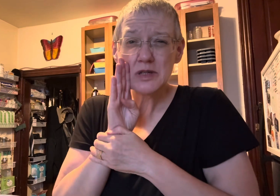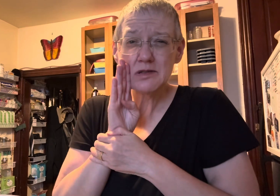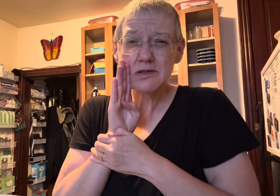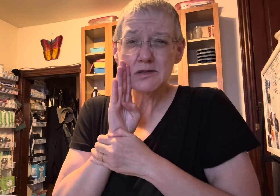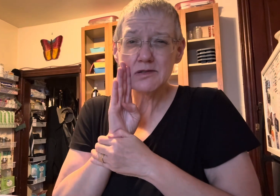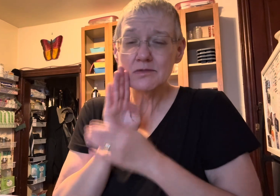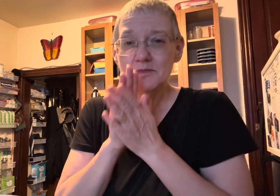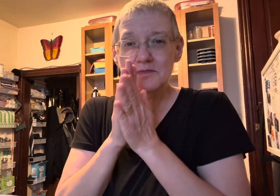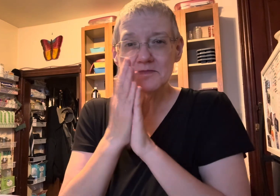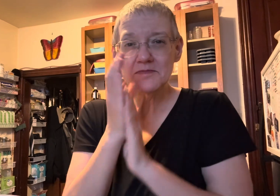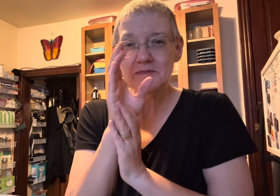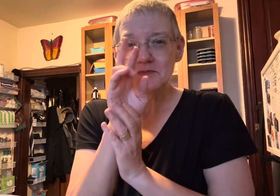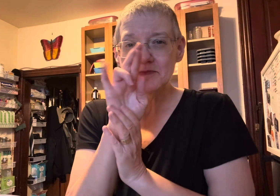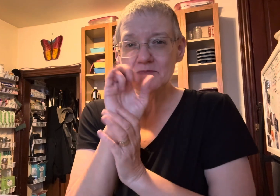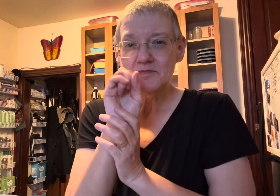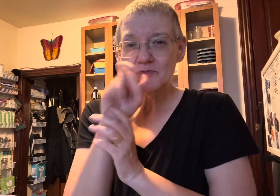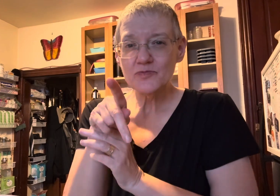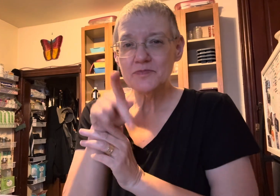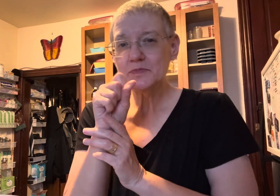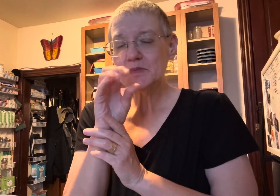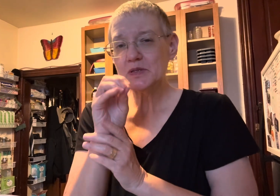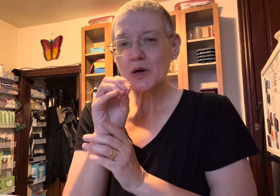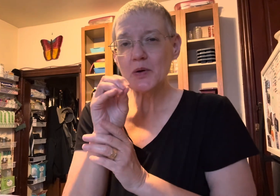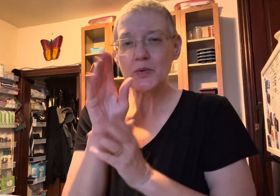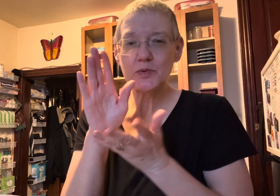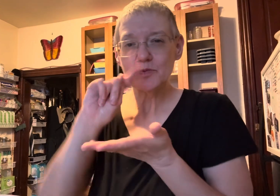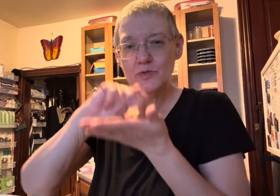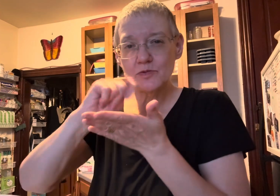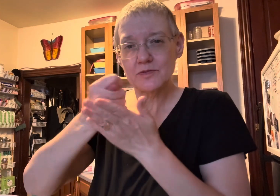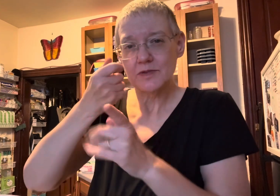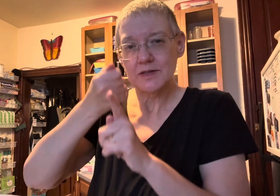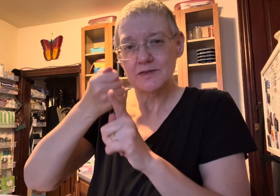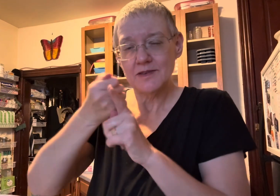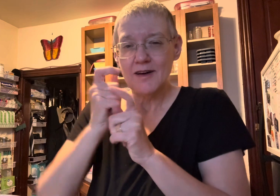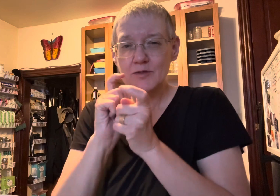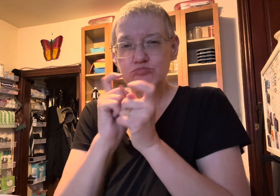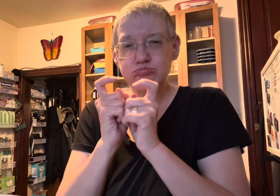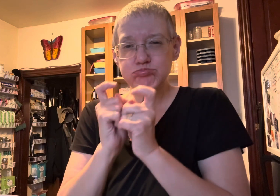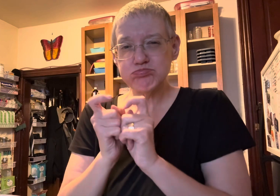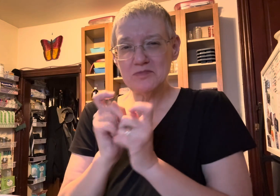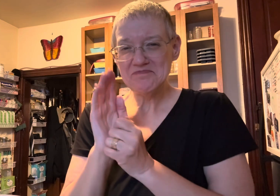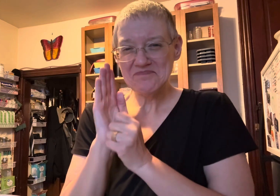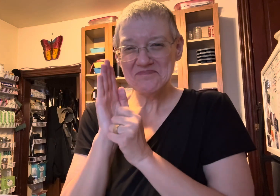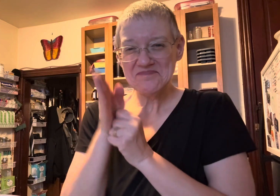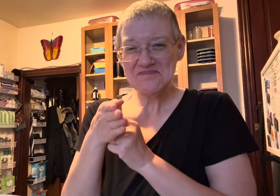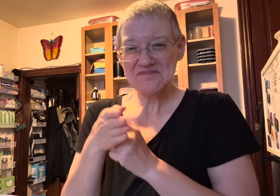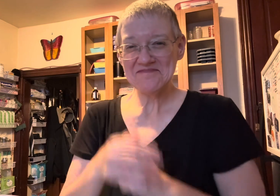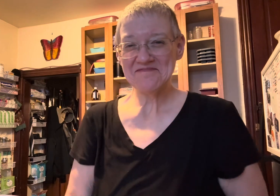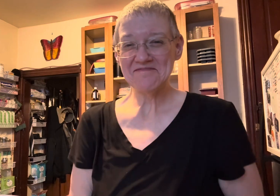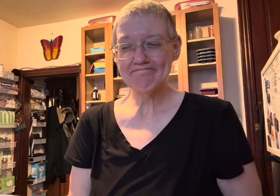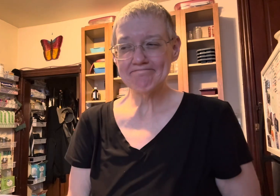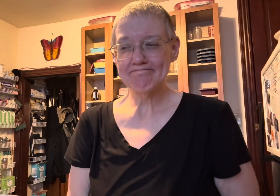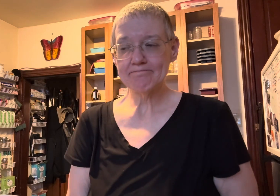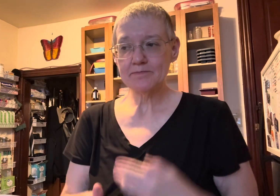had to cook until they're really brown to get crispy. So the tortillas need a little bit of tweaking.